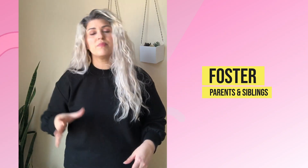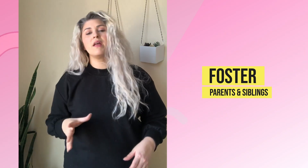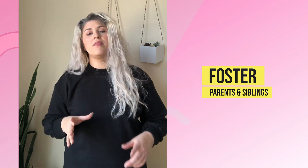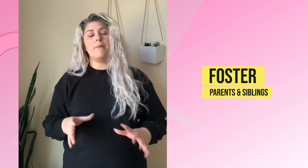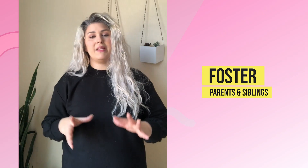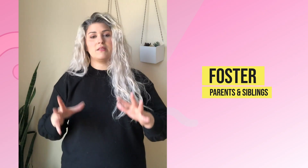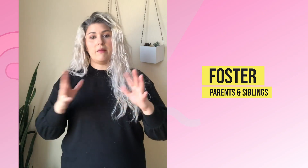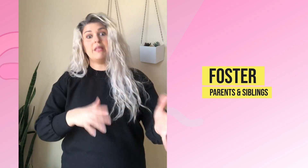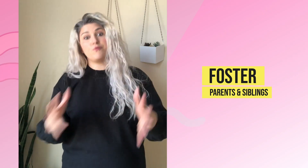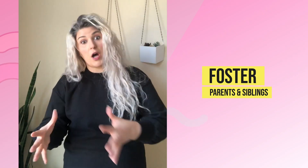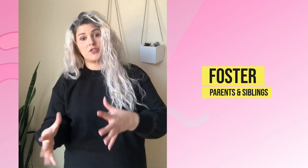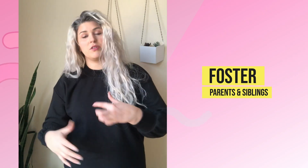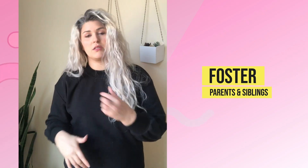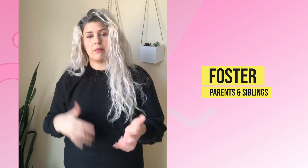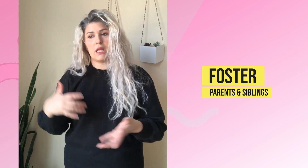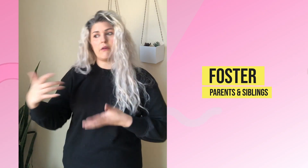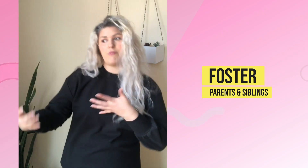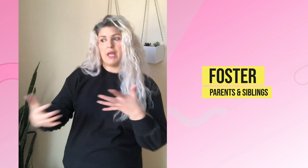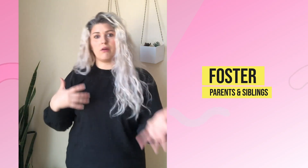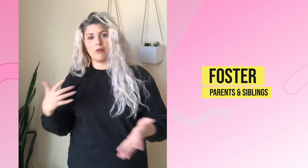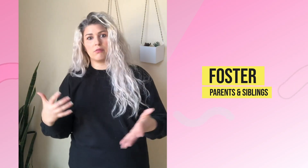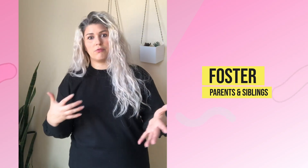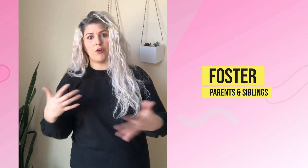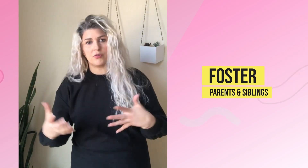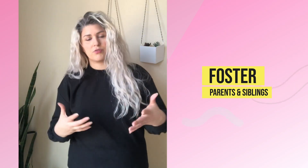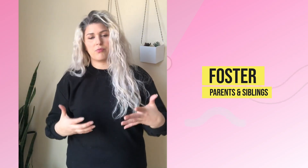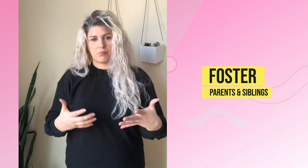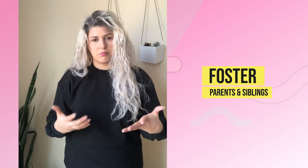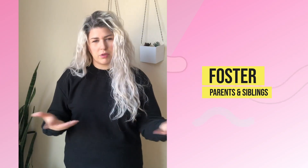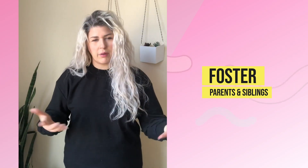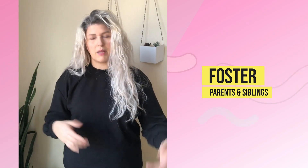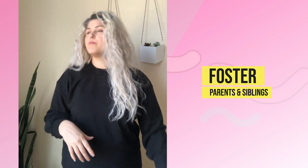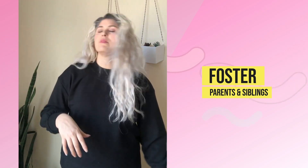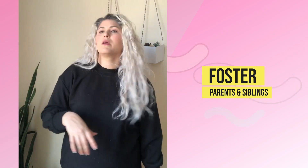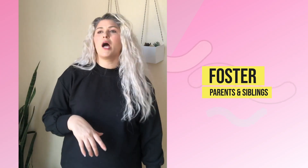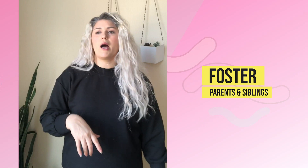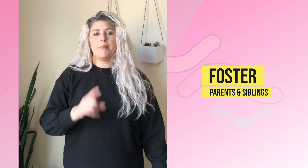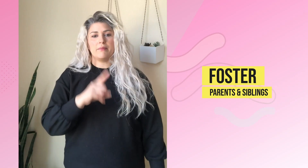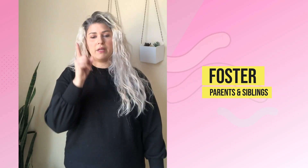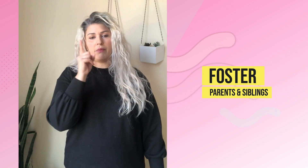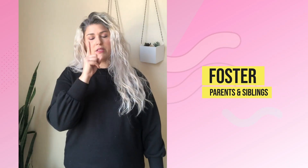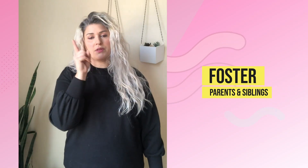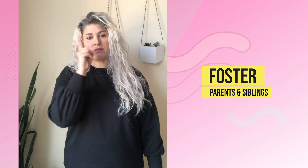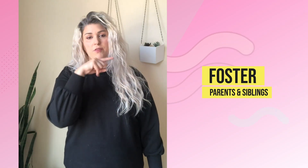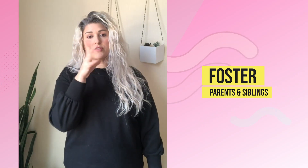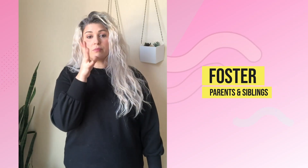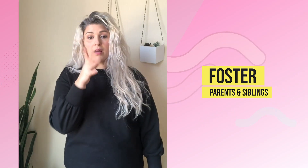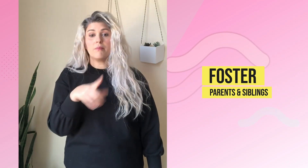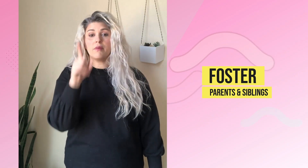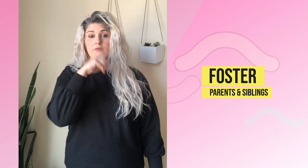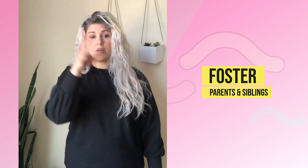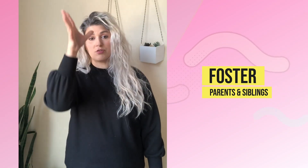parents, it means foster. It doesn't mean like fake or false, or you know what I mean? But anyway, so it's